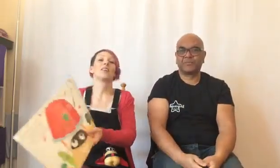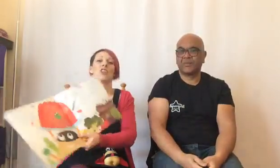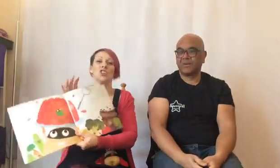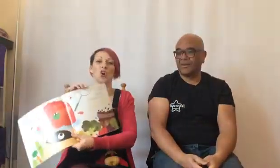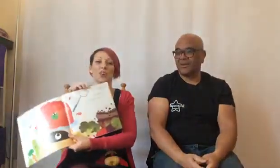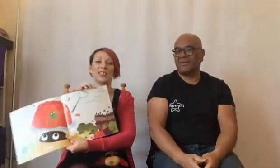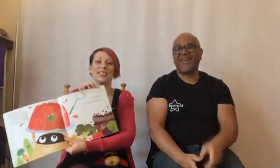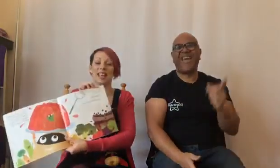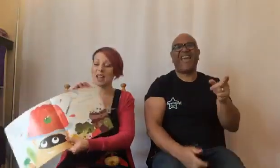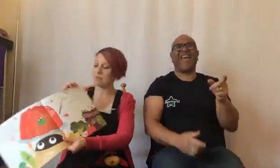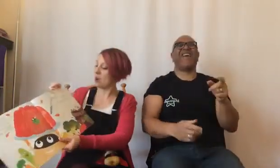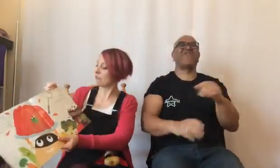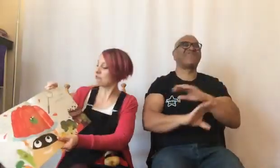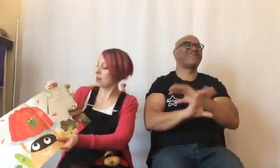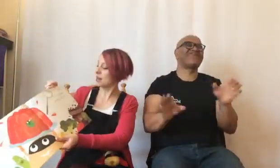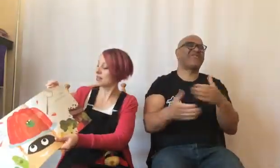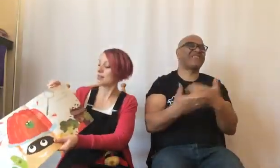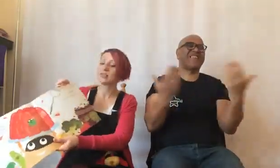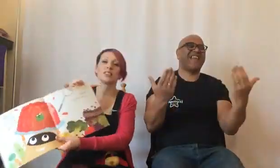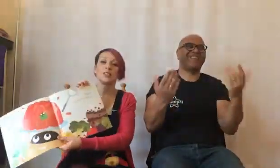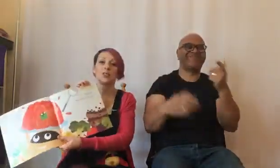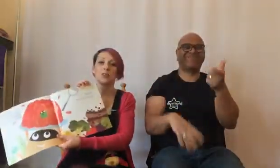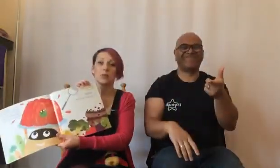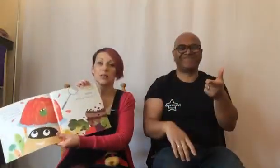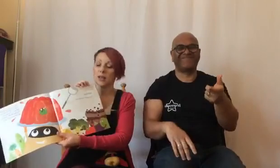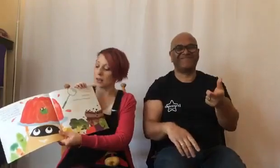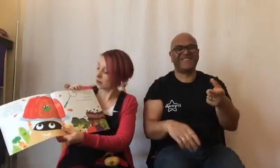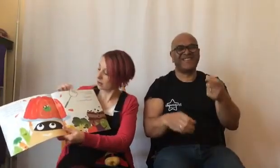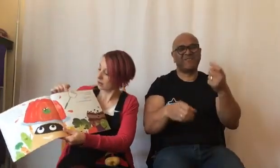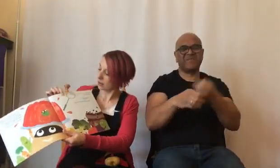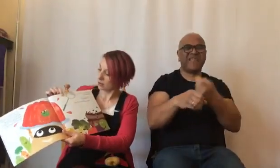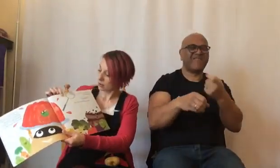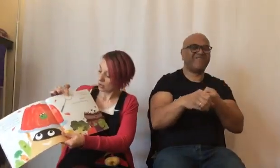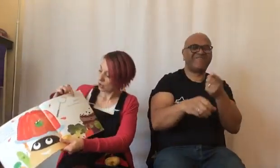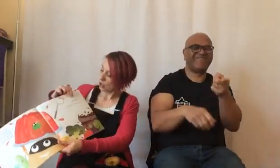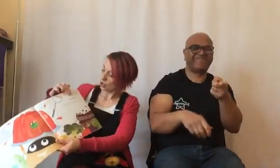Ha! Not today, my friend, said Supertato.